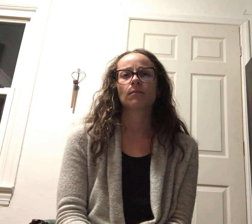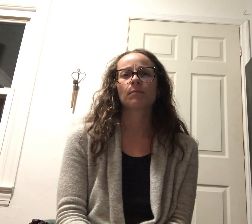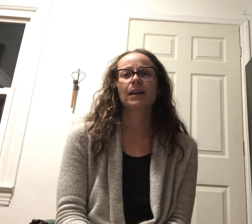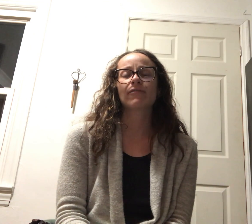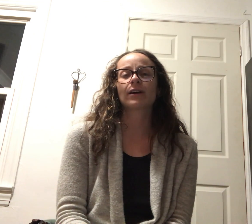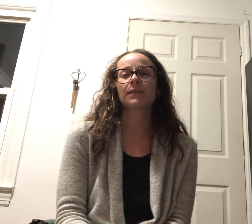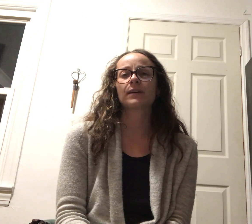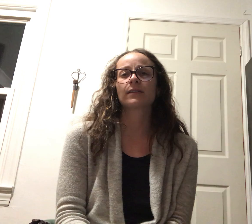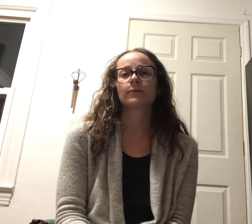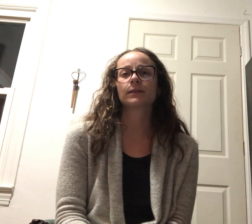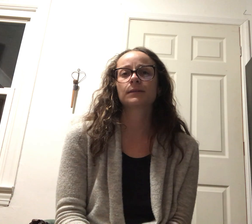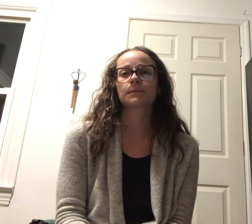but I forgot the other one.